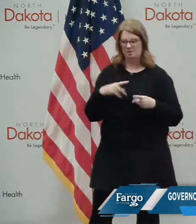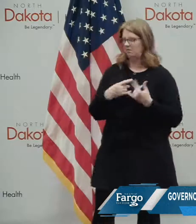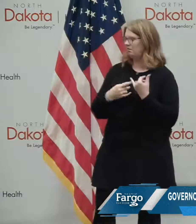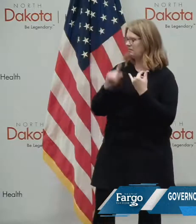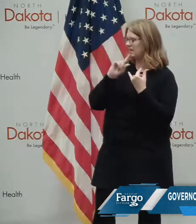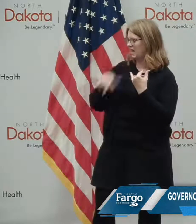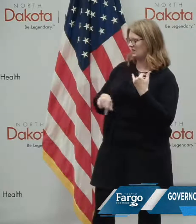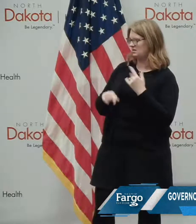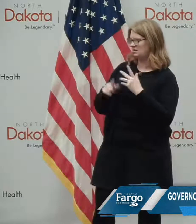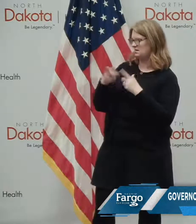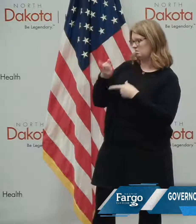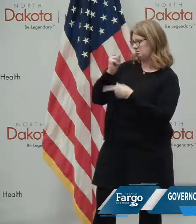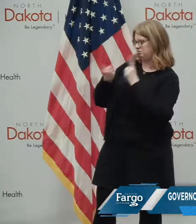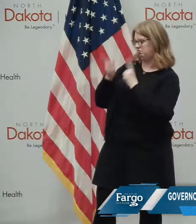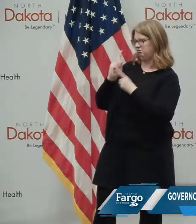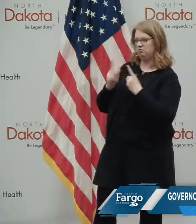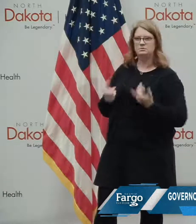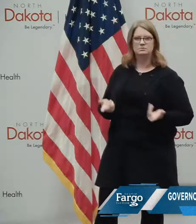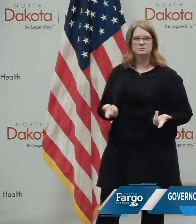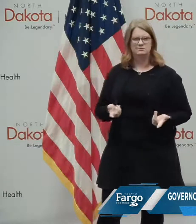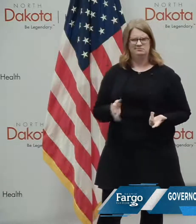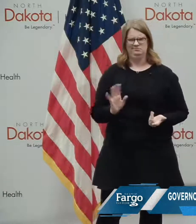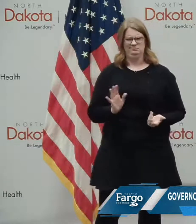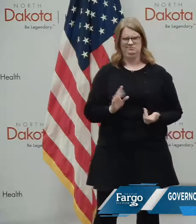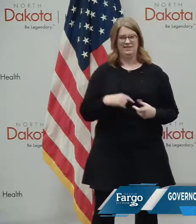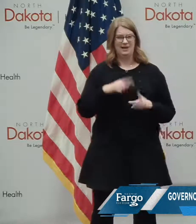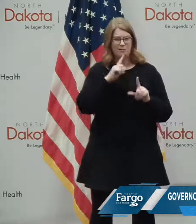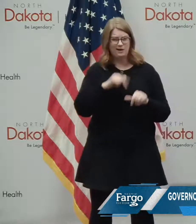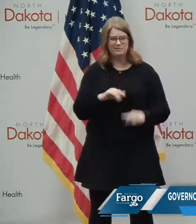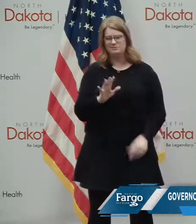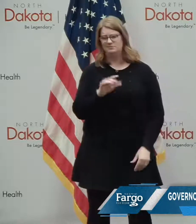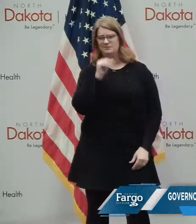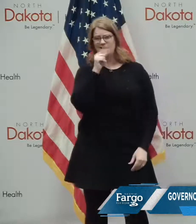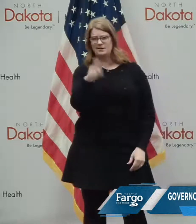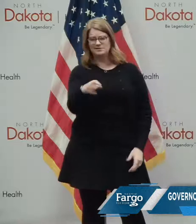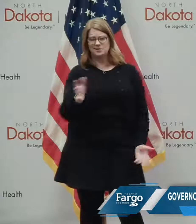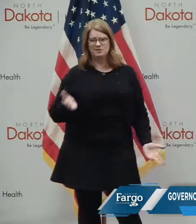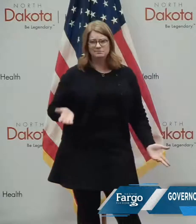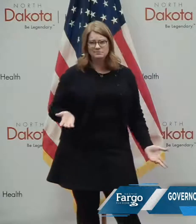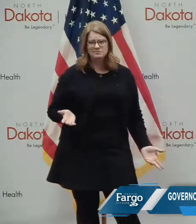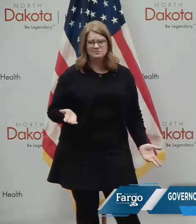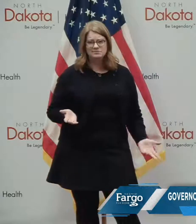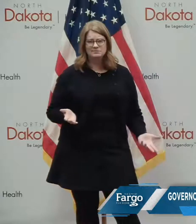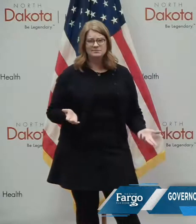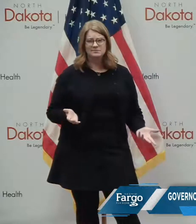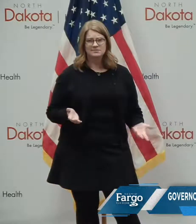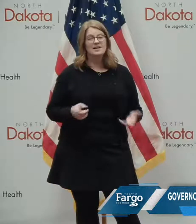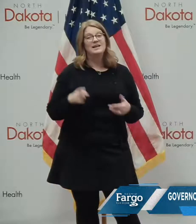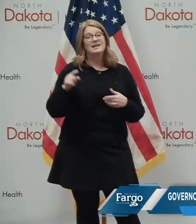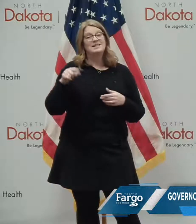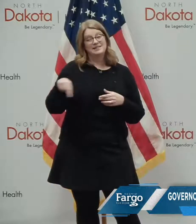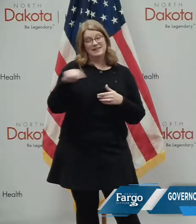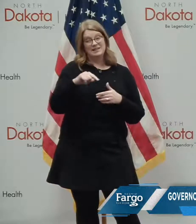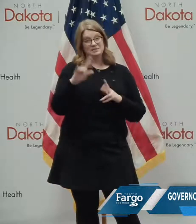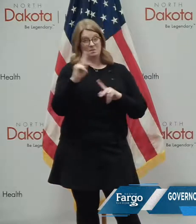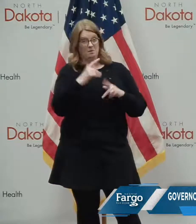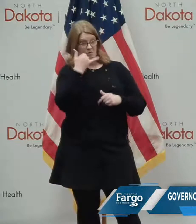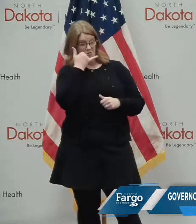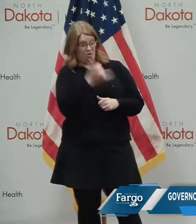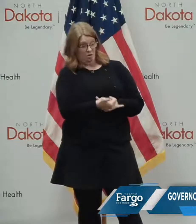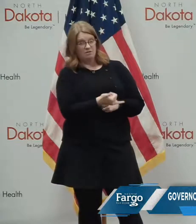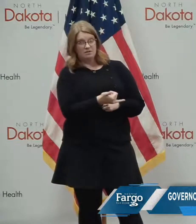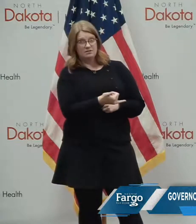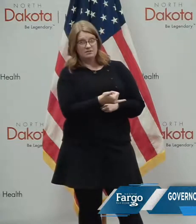be any really room for that kind of reaction when we've got people that are just, again, trying to